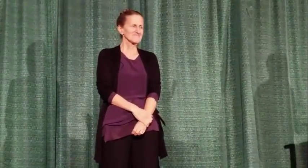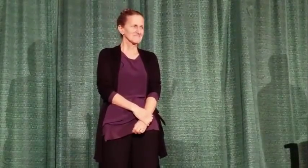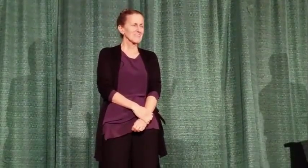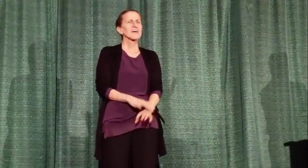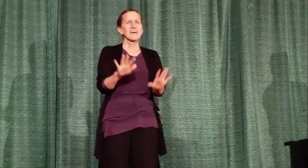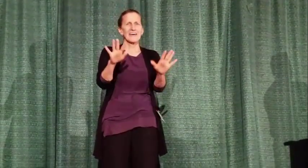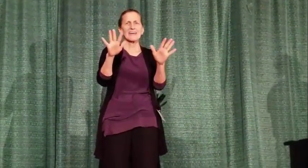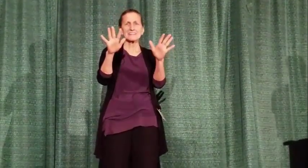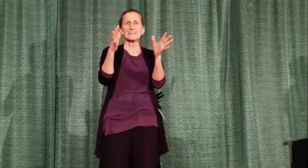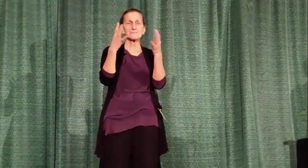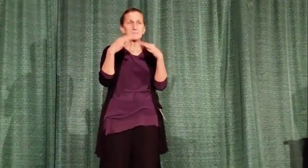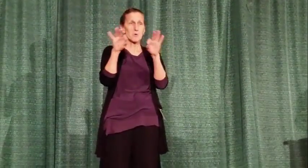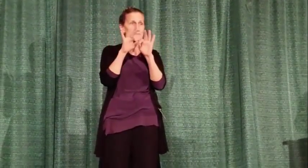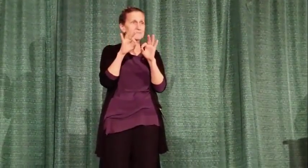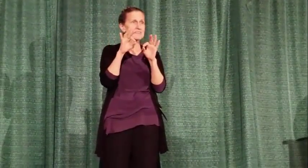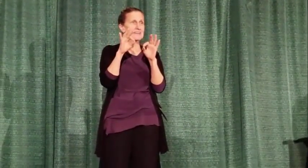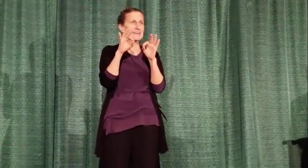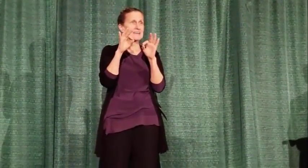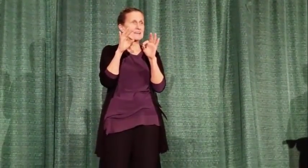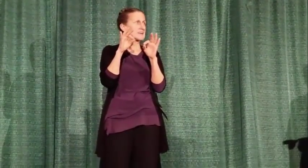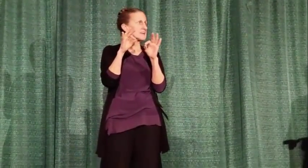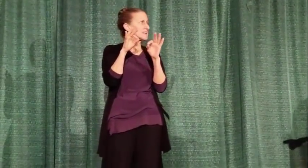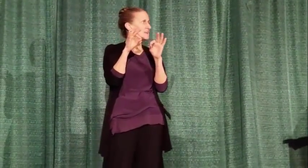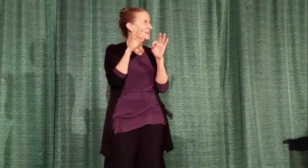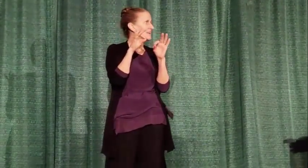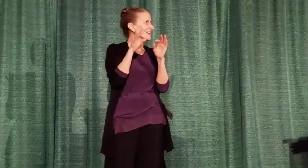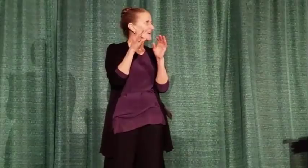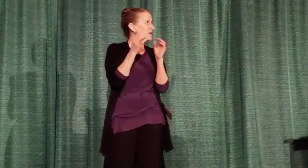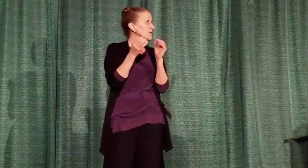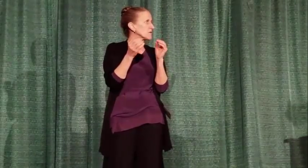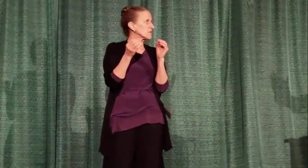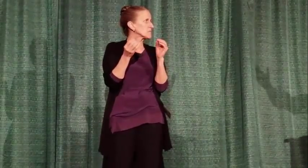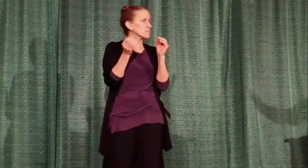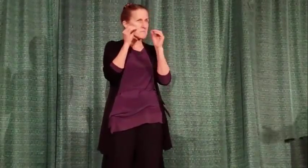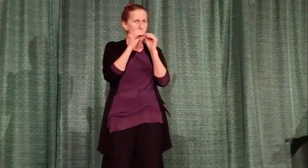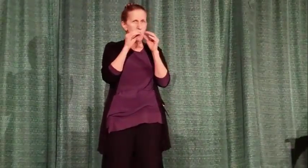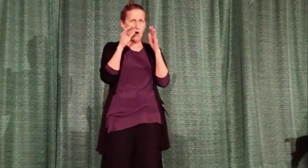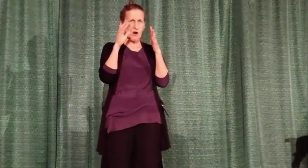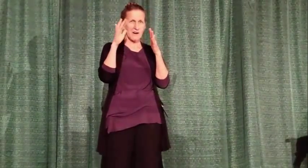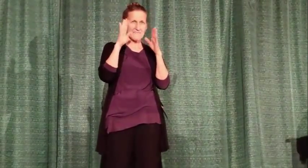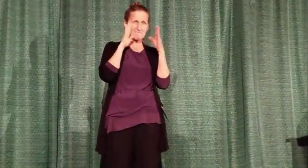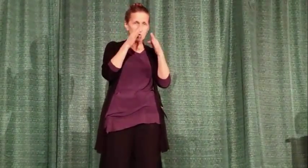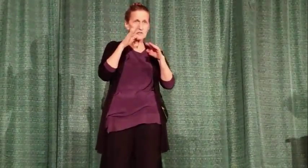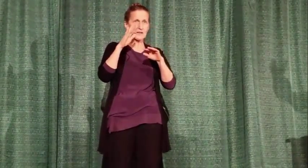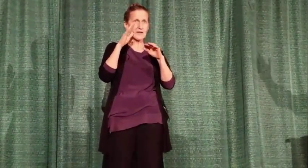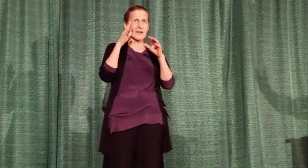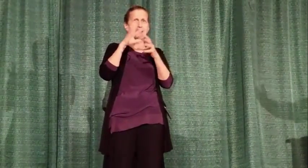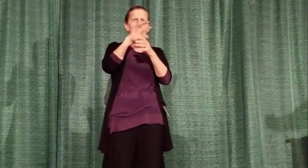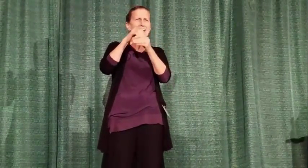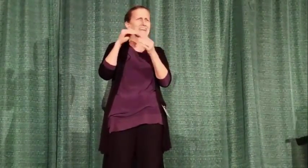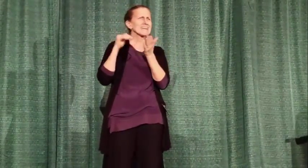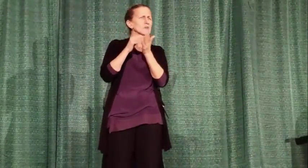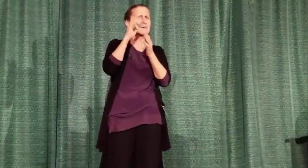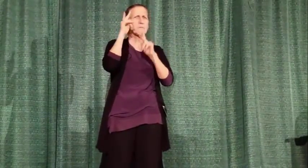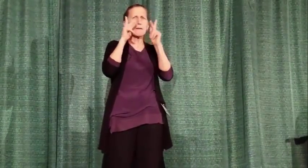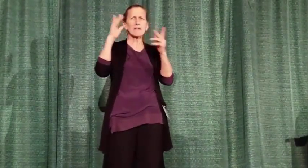All right, here's the thing. We give more credence to studies that involve thousands of people that go on for decades and look at